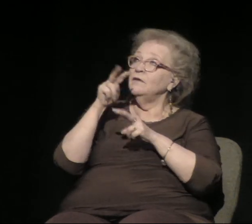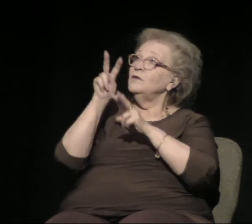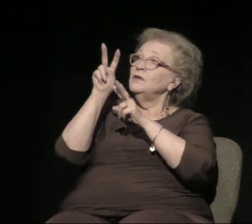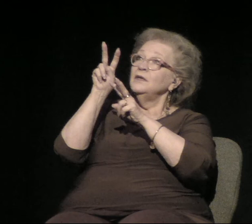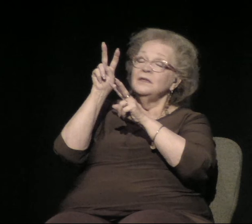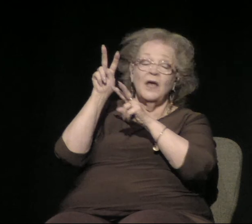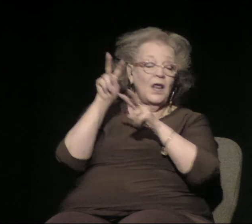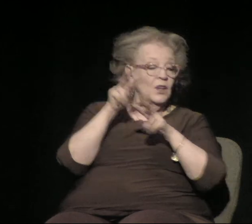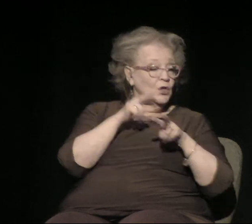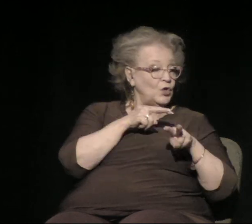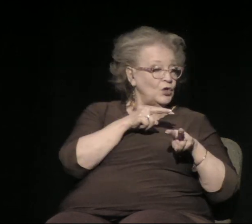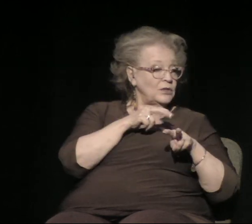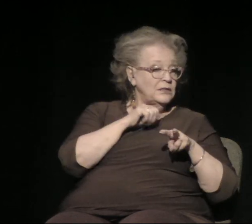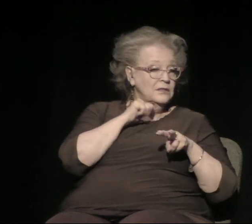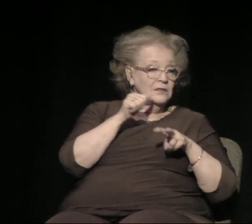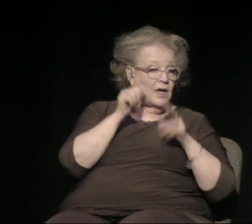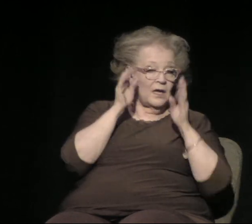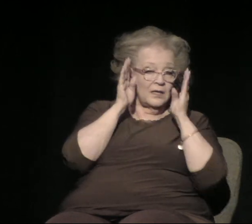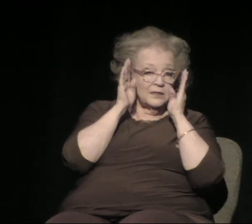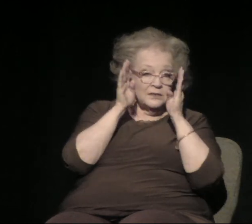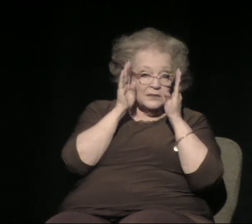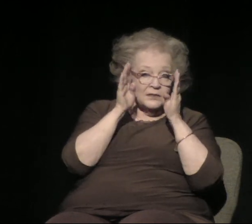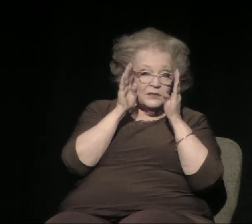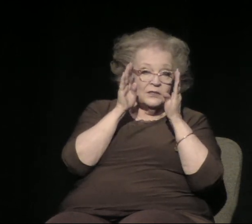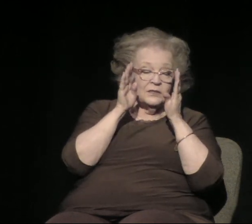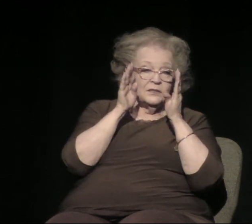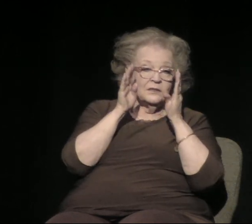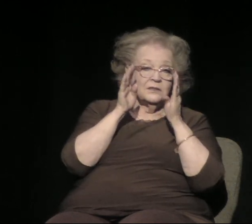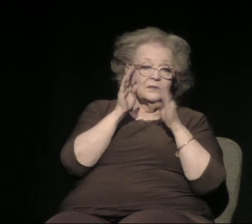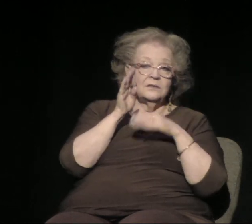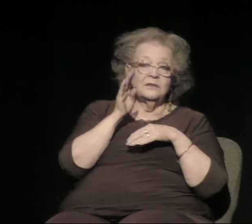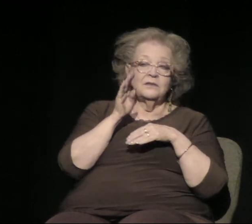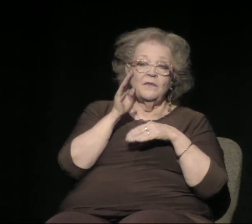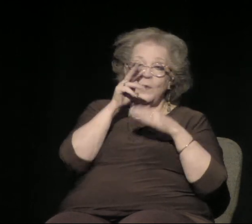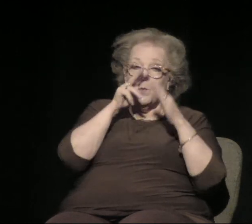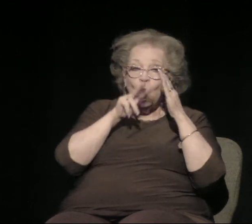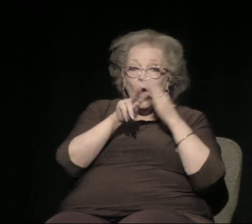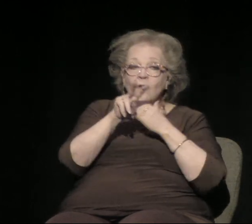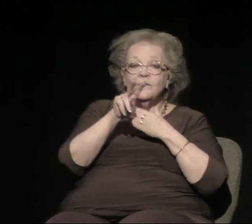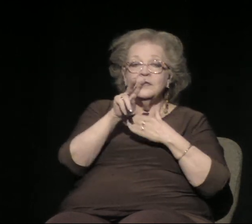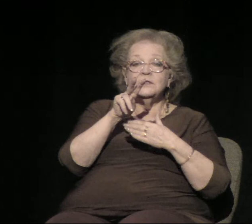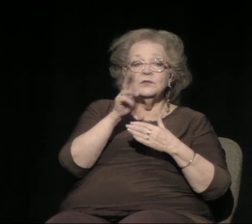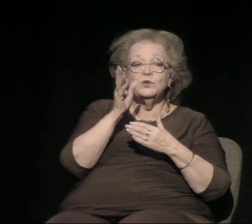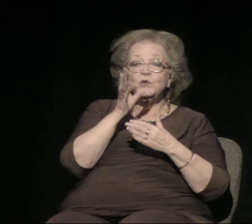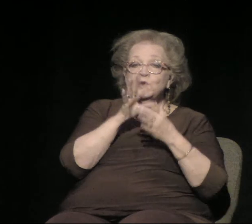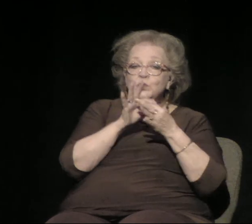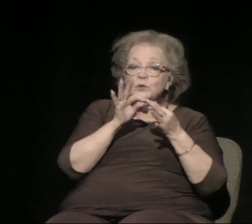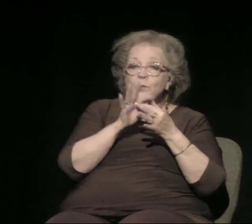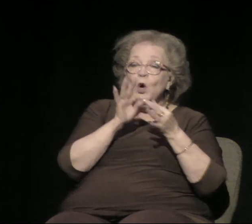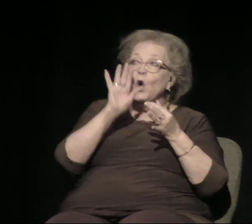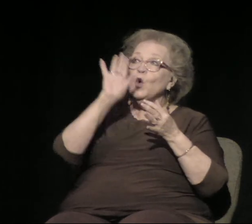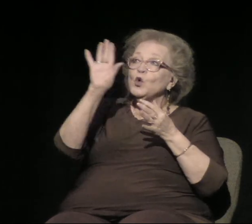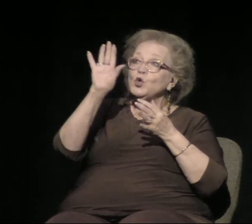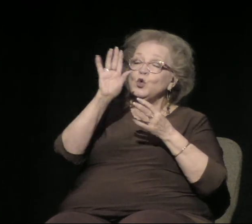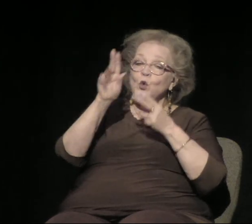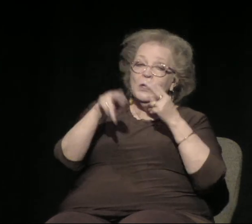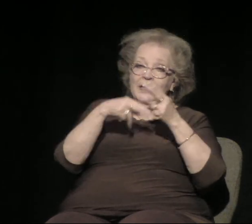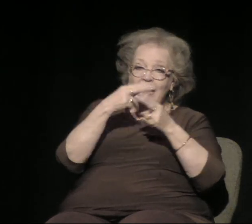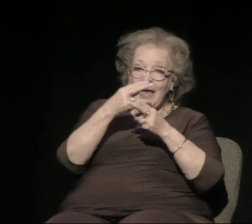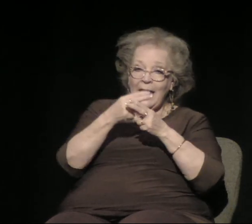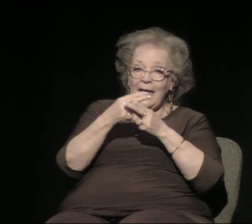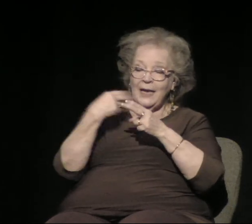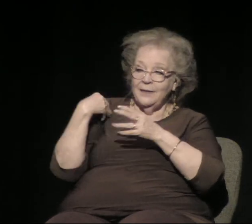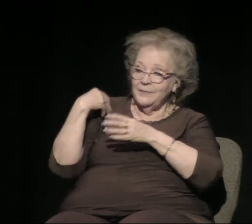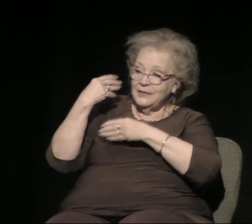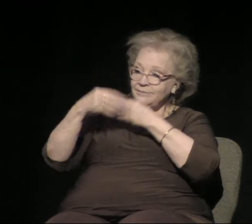and laws. We have not listened to your servants, the prophets who spoke in your name to our kings, our princes and our